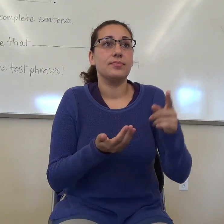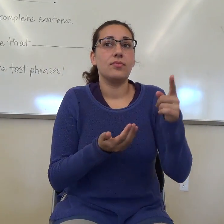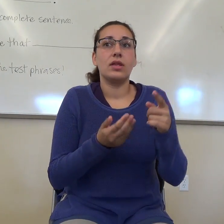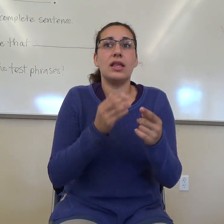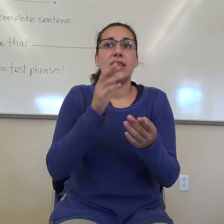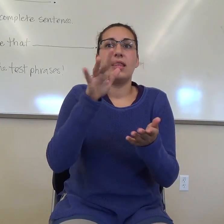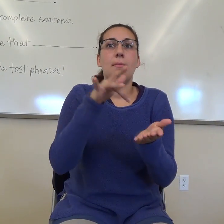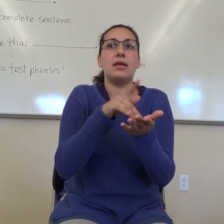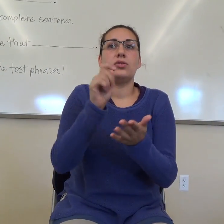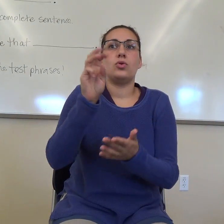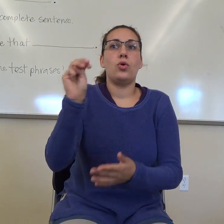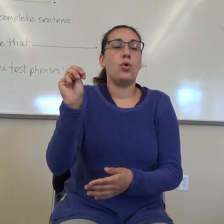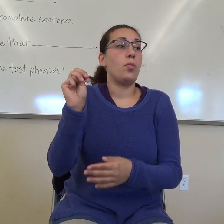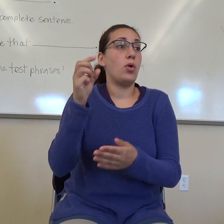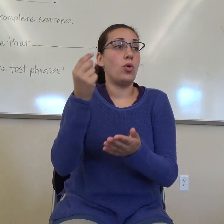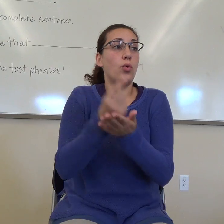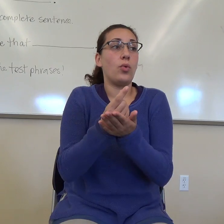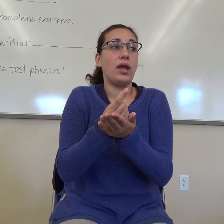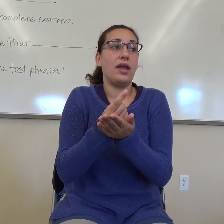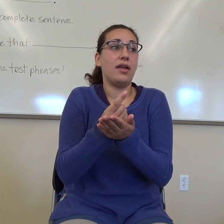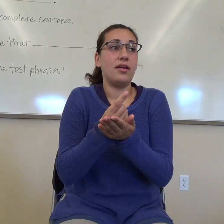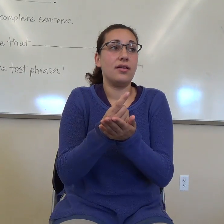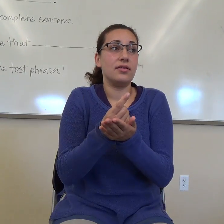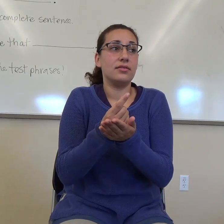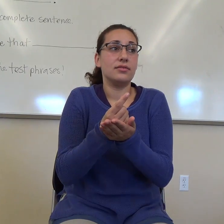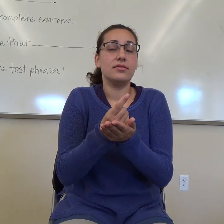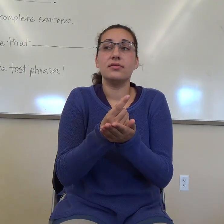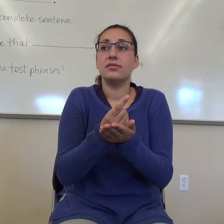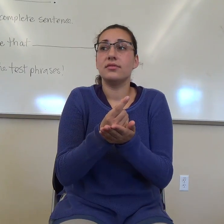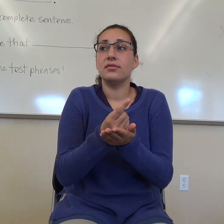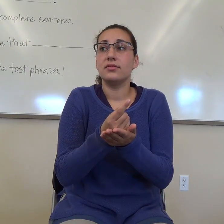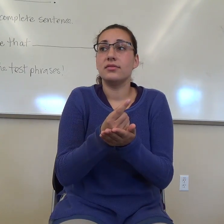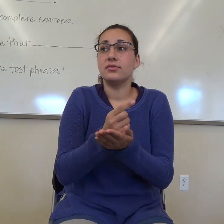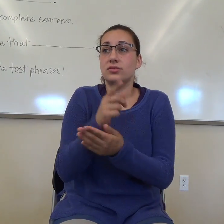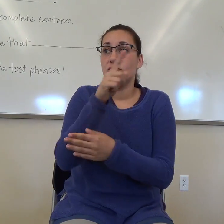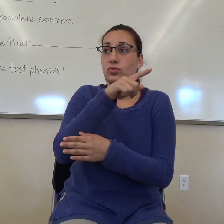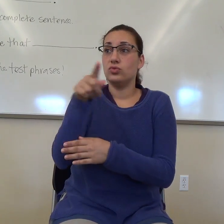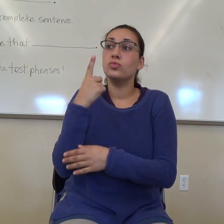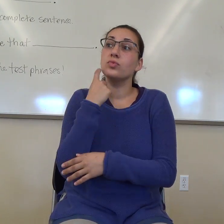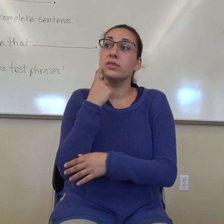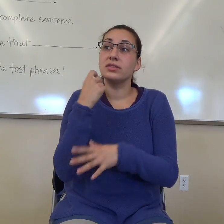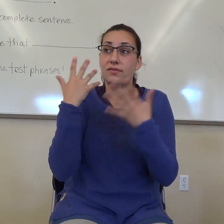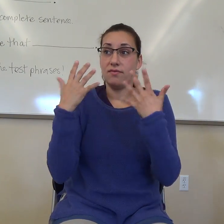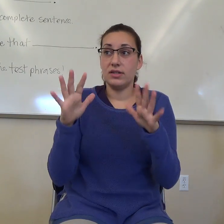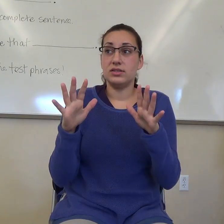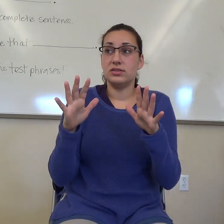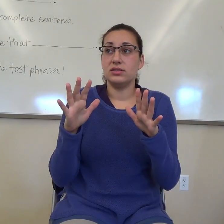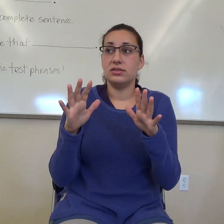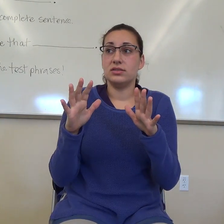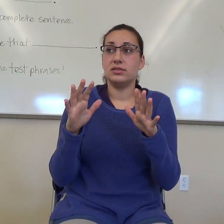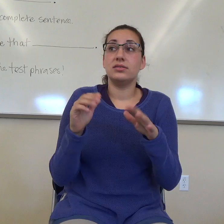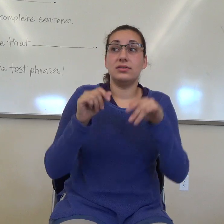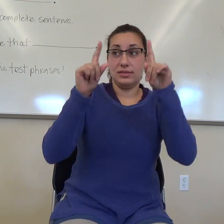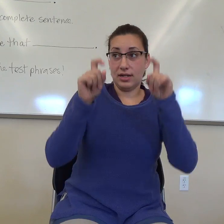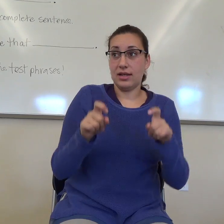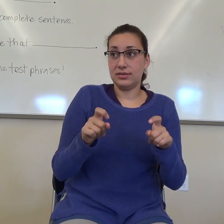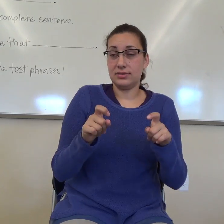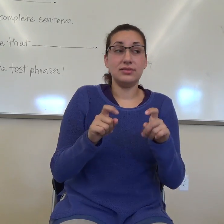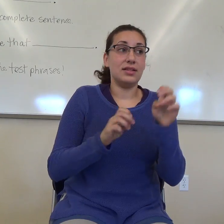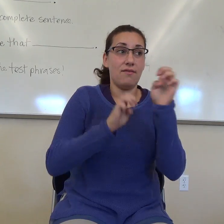midterm grade reports. So you guys did a midterm evaluation, which I handed back to